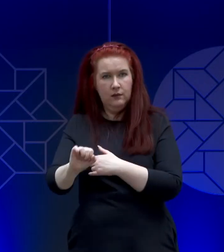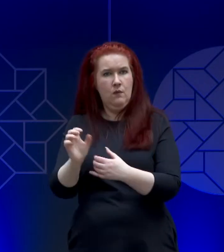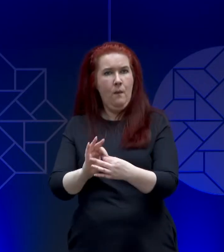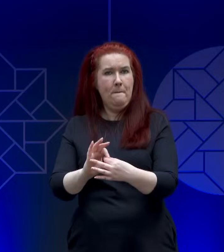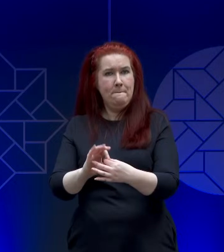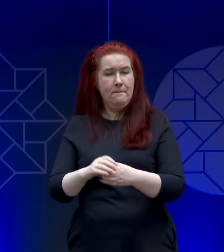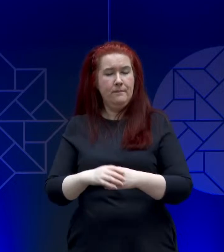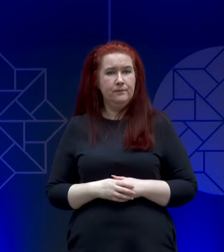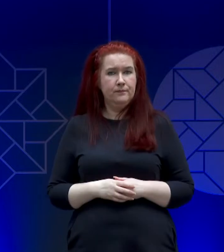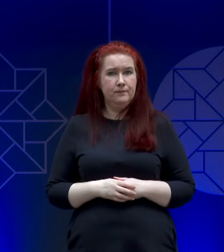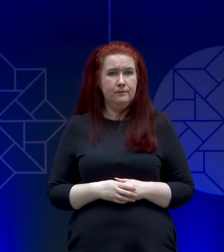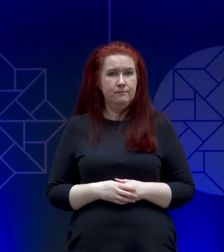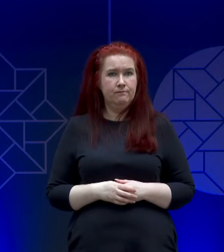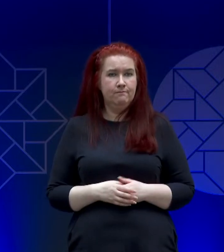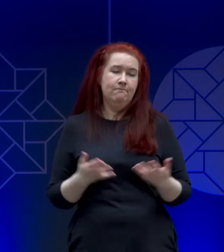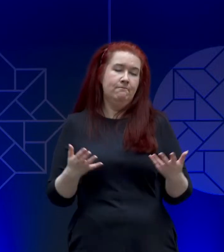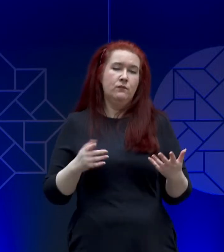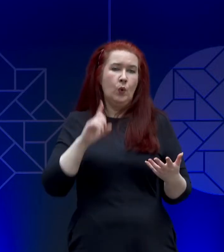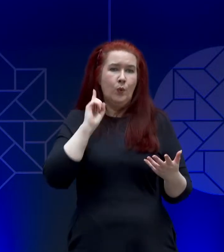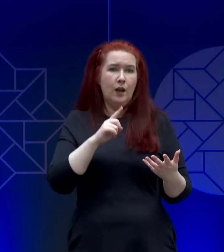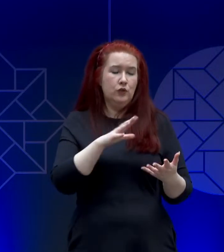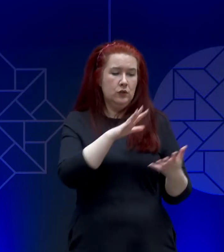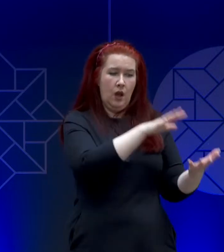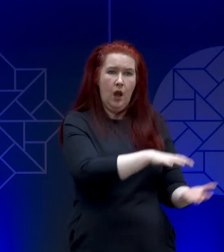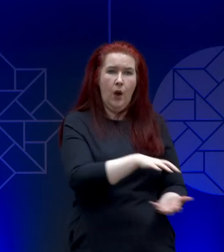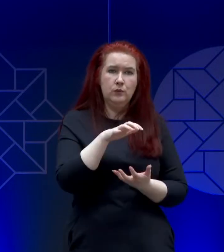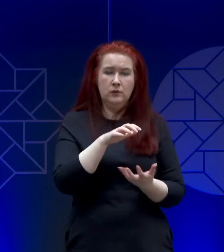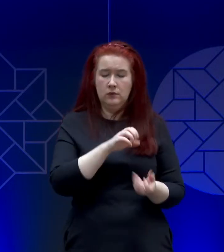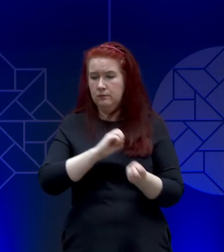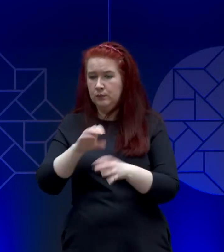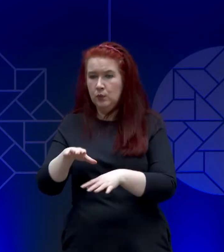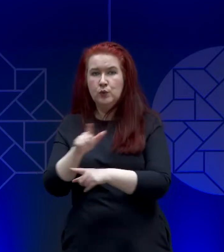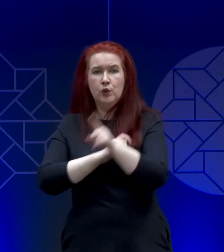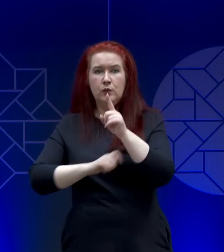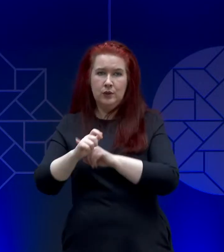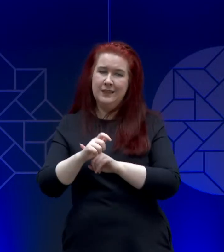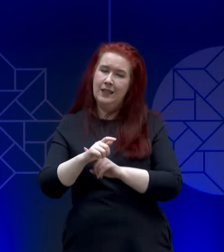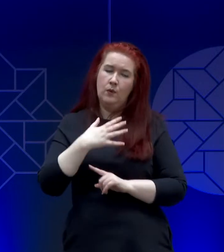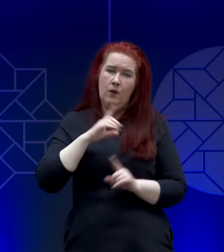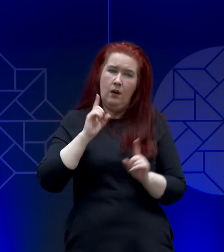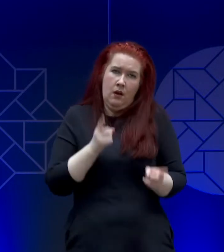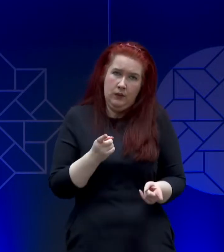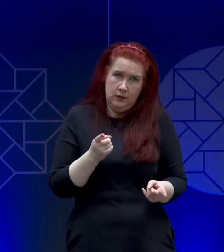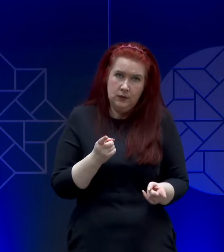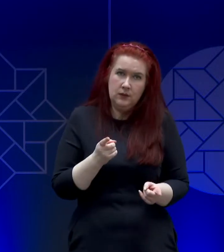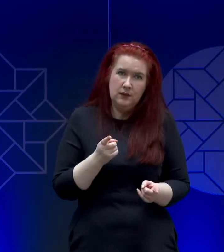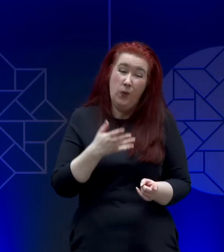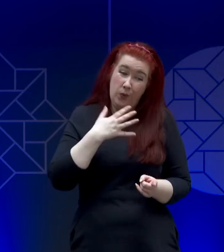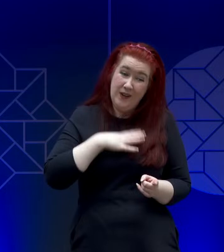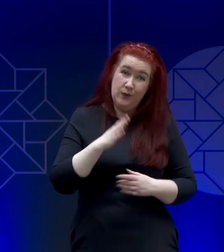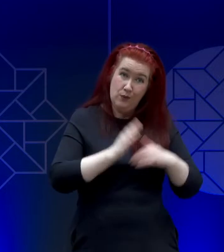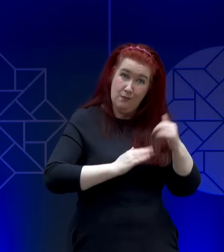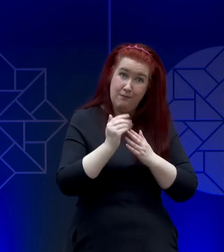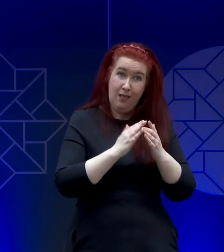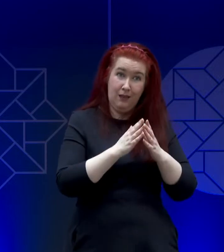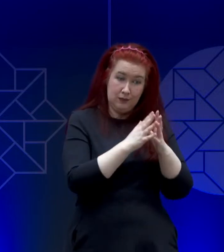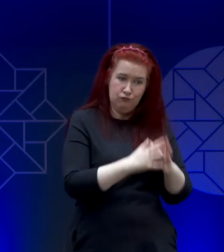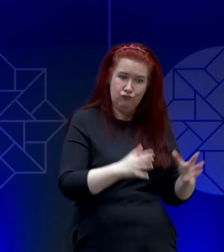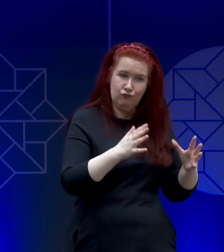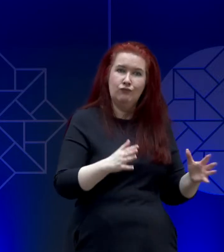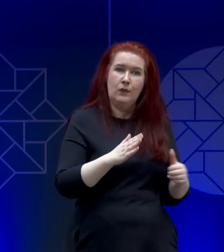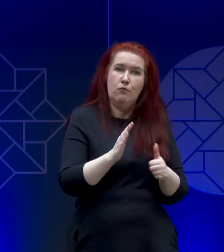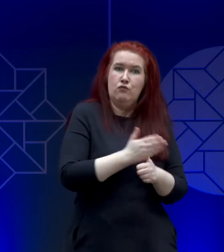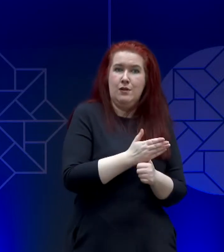course, we cannot simply shift services out of acute settings. We also need to build capacity in our primary